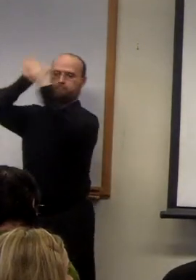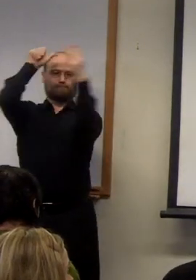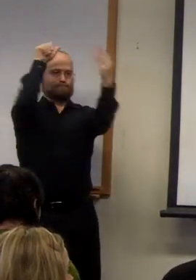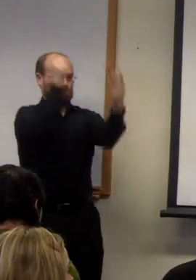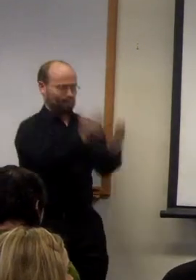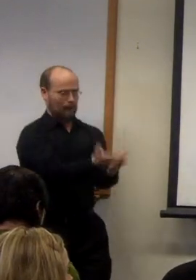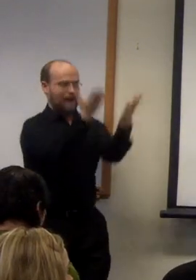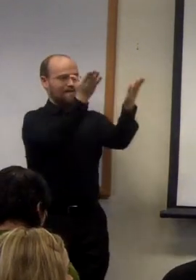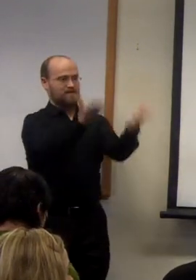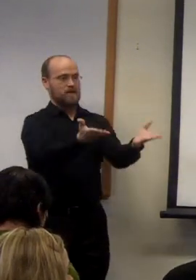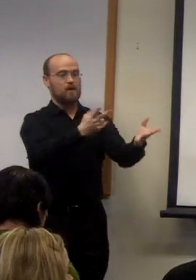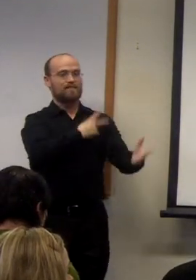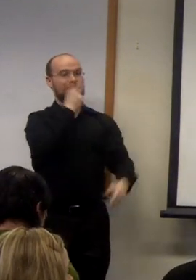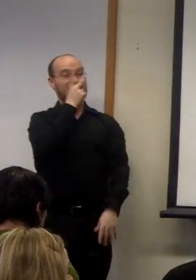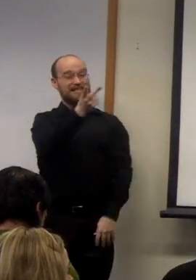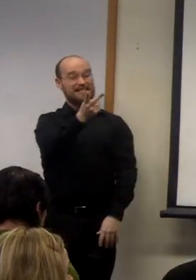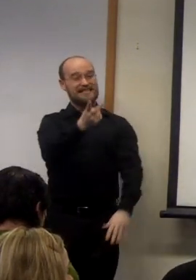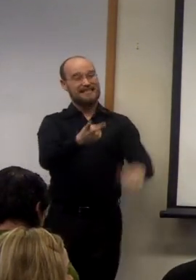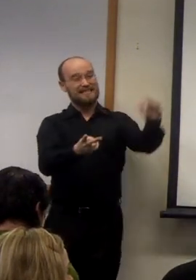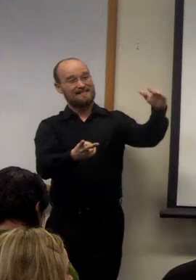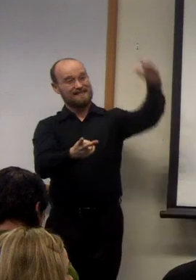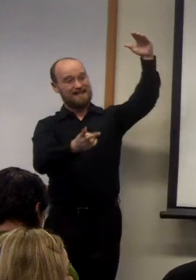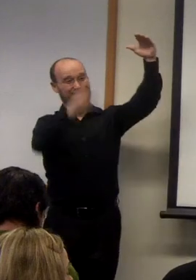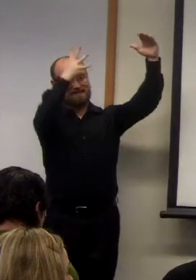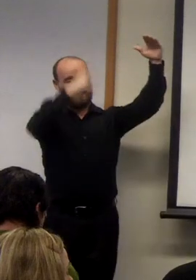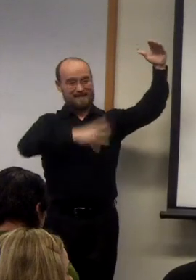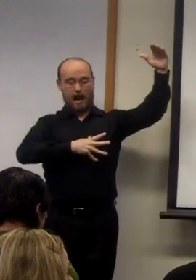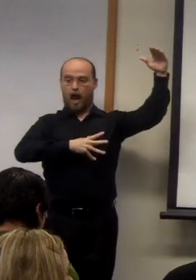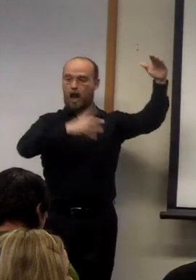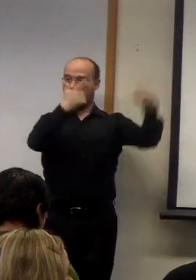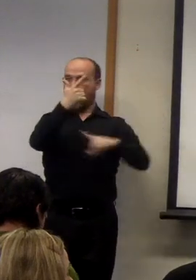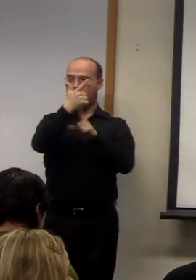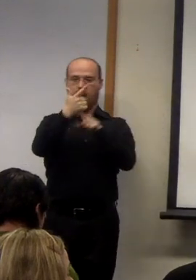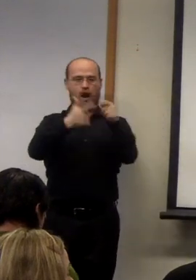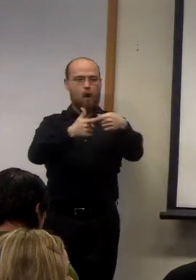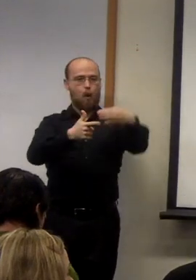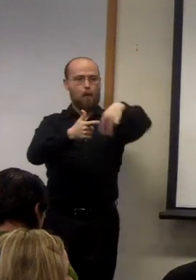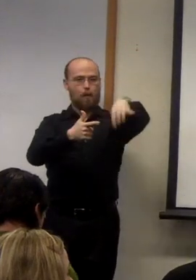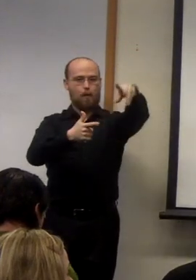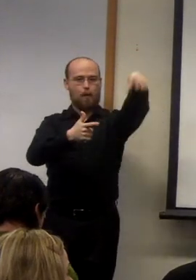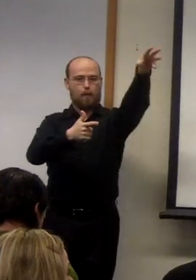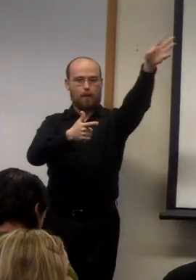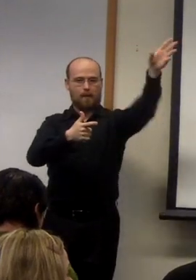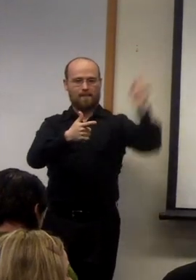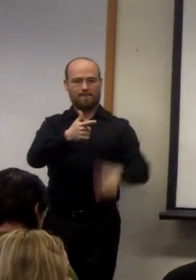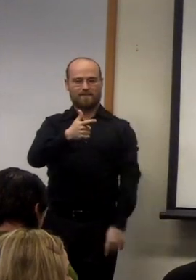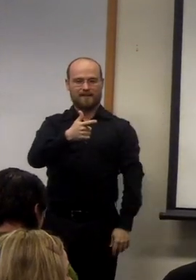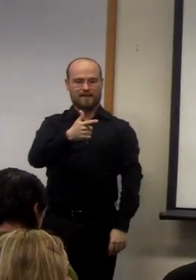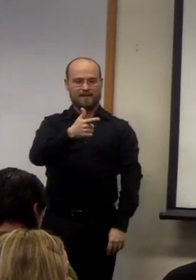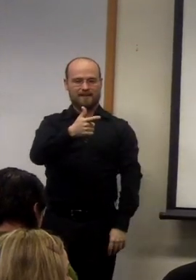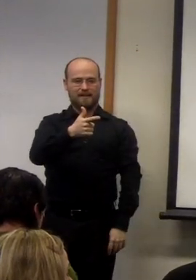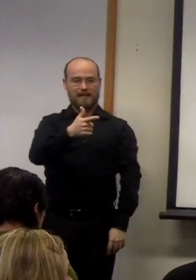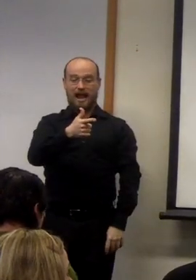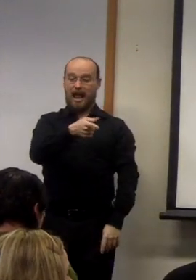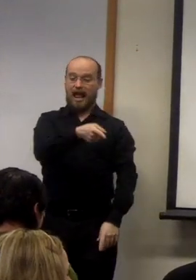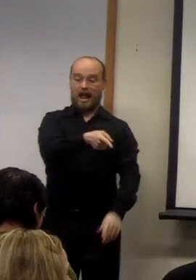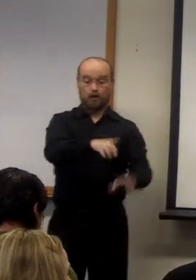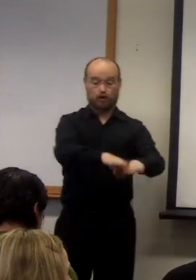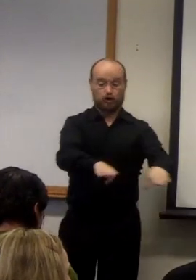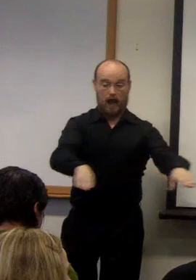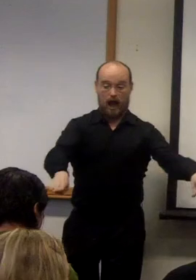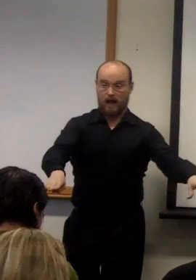and you see a grown man with a smoking gun and a dead armless child, a defenseless